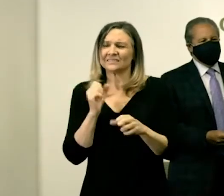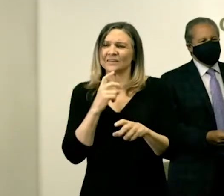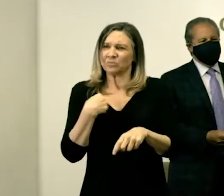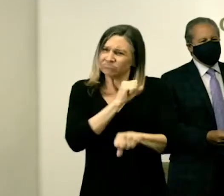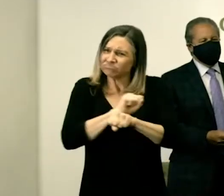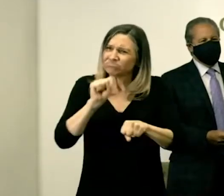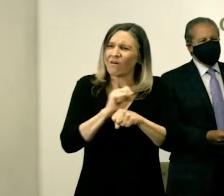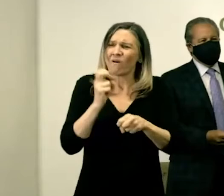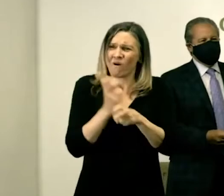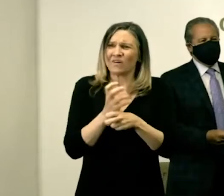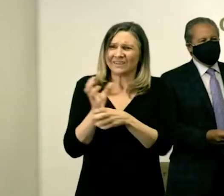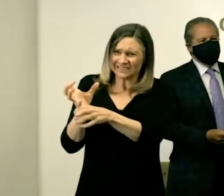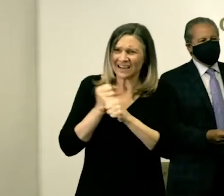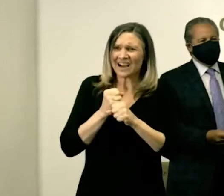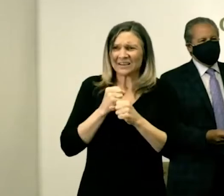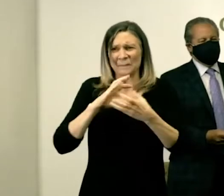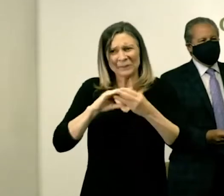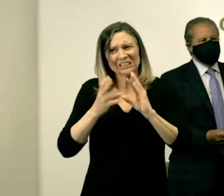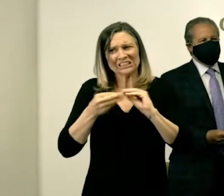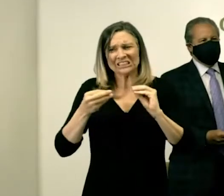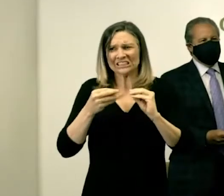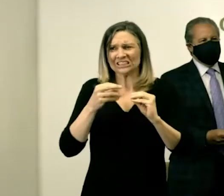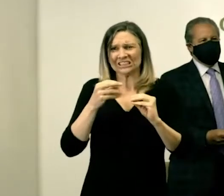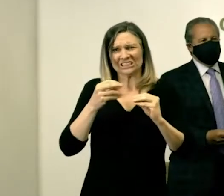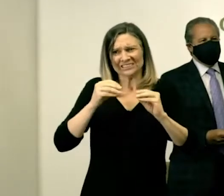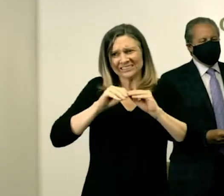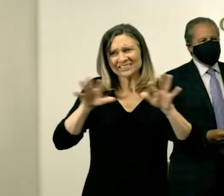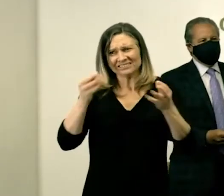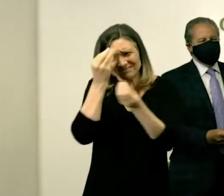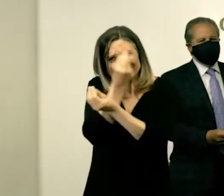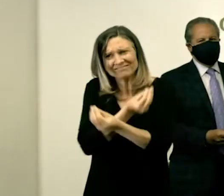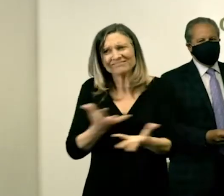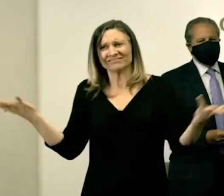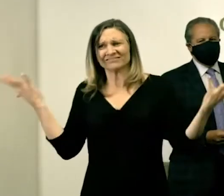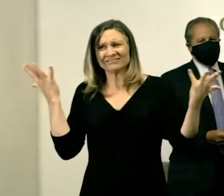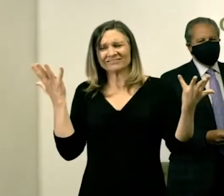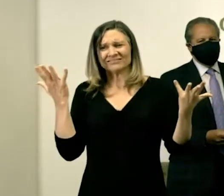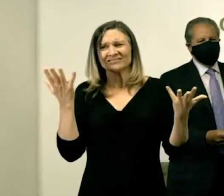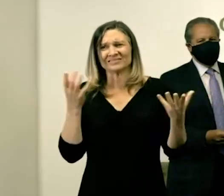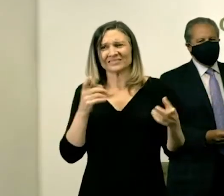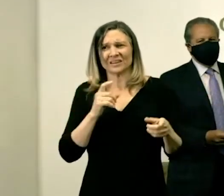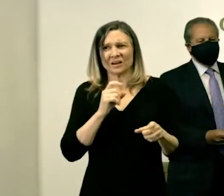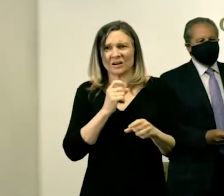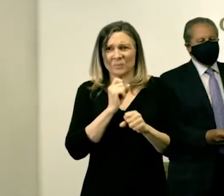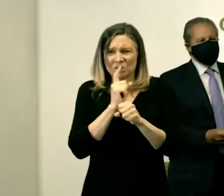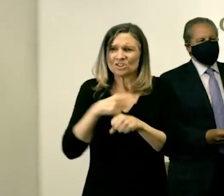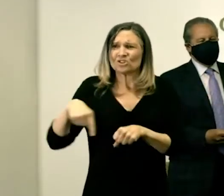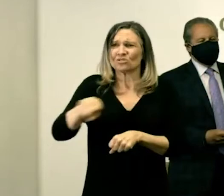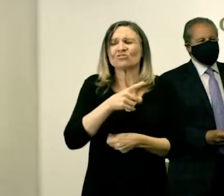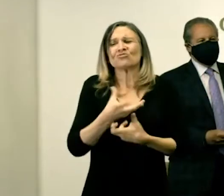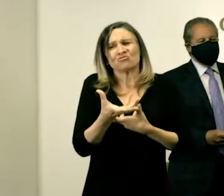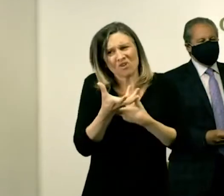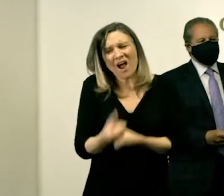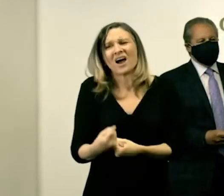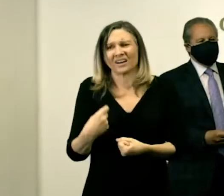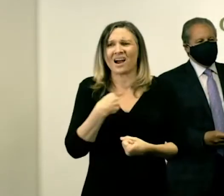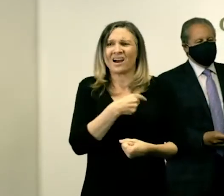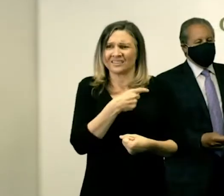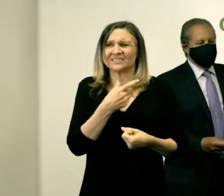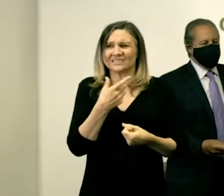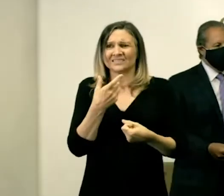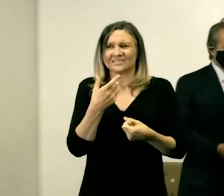the message right, to make sure the messenger's right, and people trust in the institutions and the vaccine to get us through